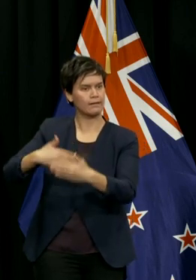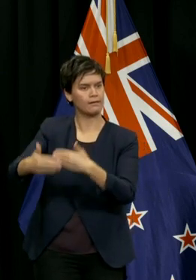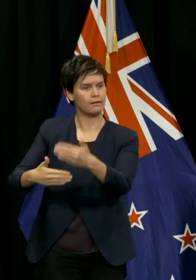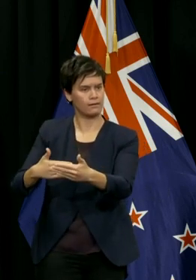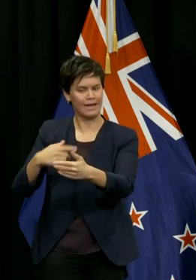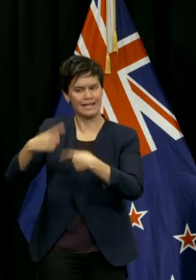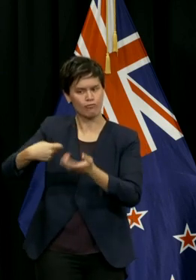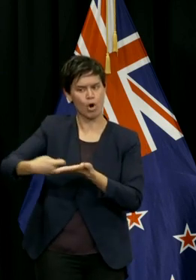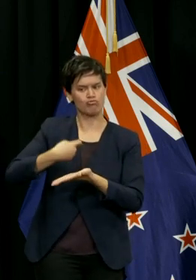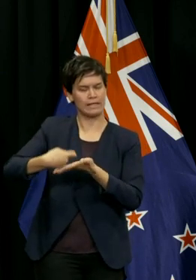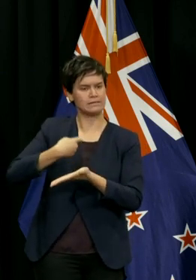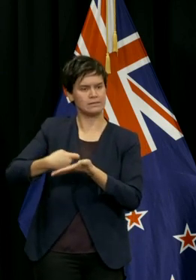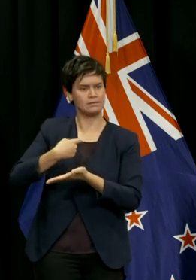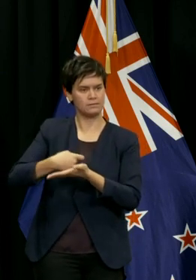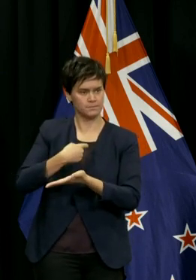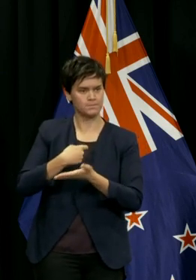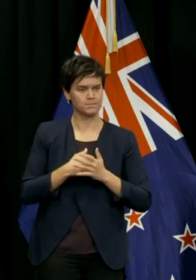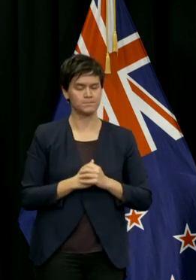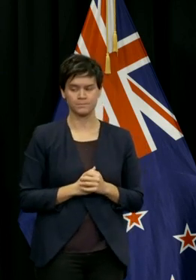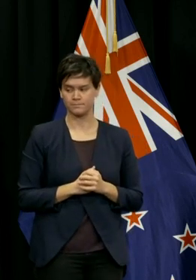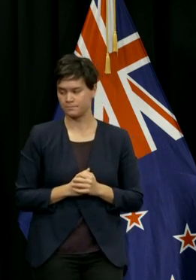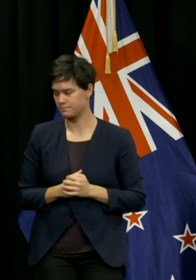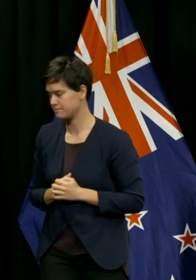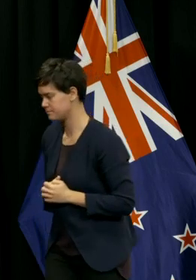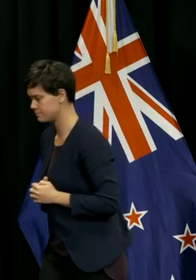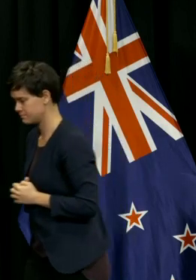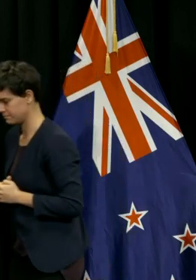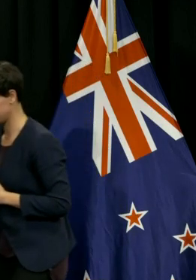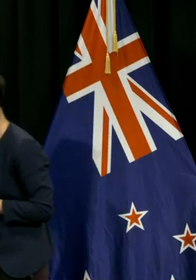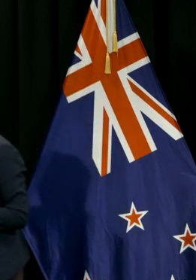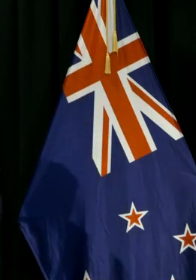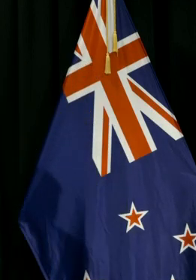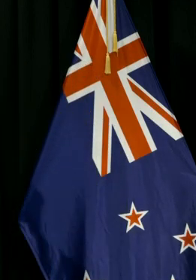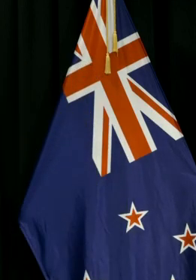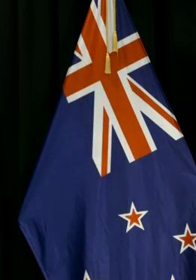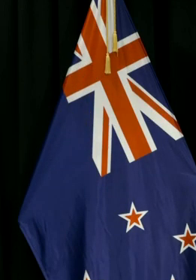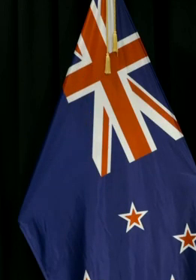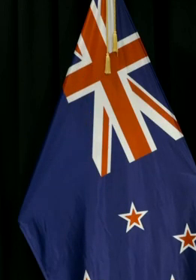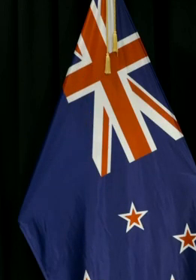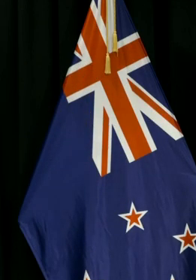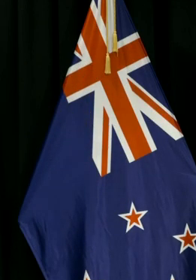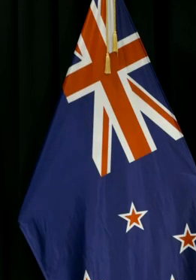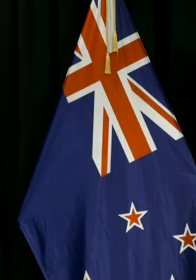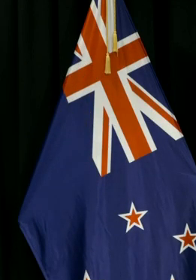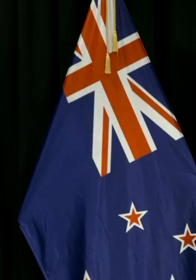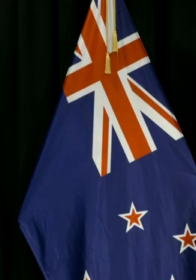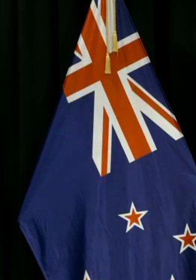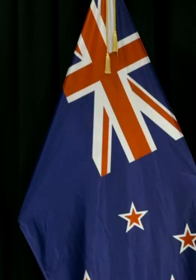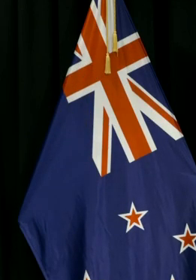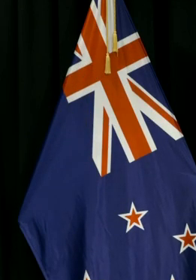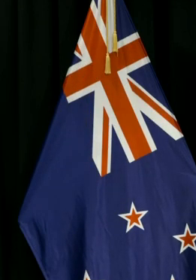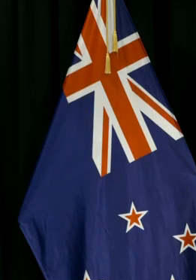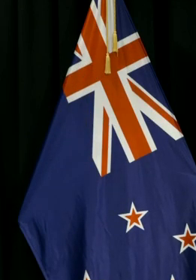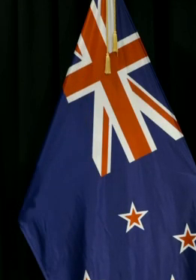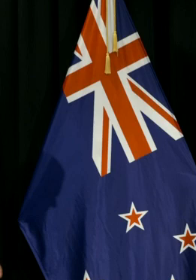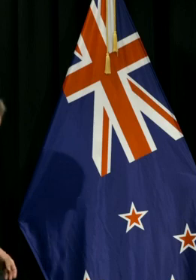rent they owe when they begin operating again. Thank you. All right. Prime Minister, what's your reaction to the Christchurch government